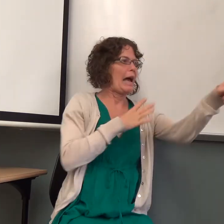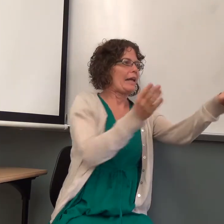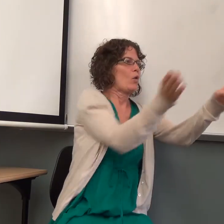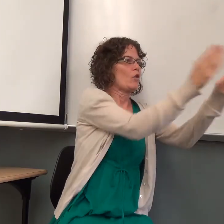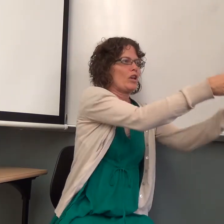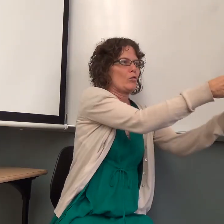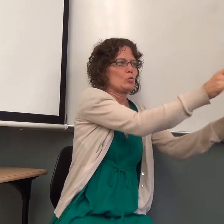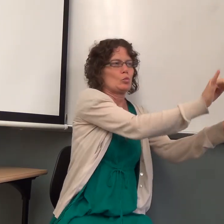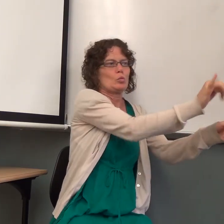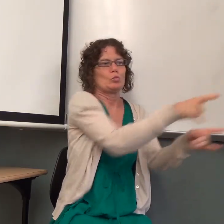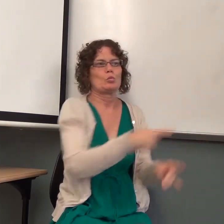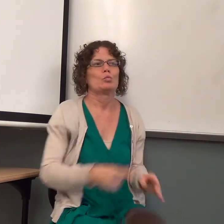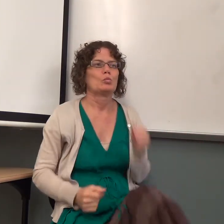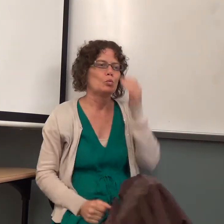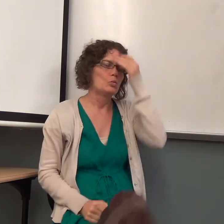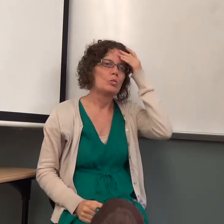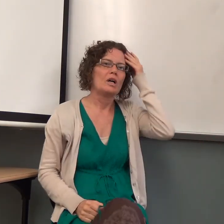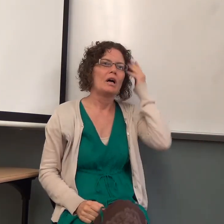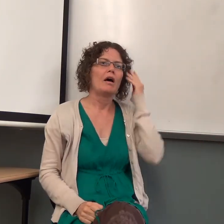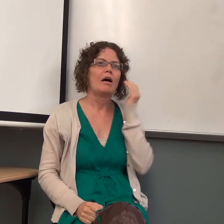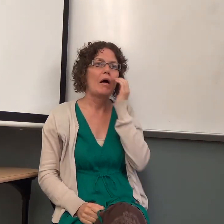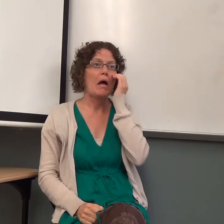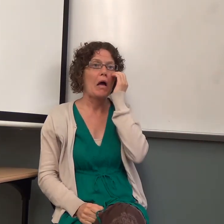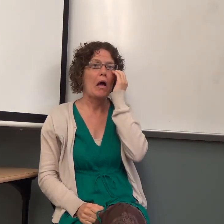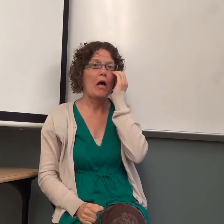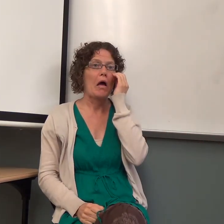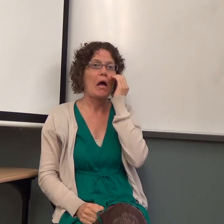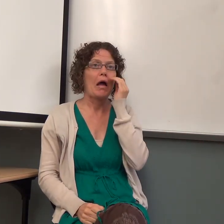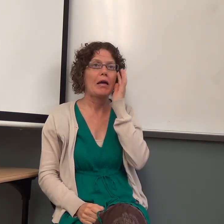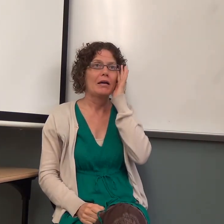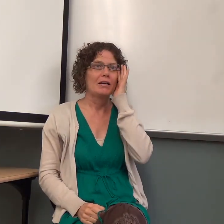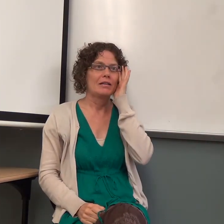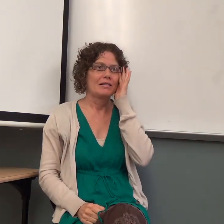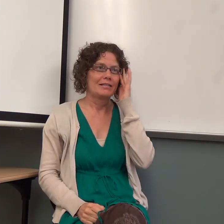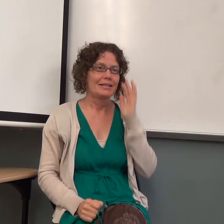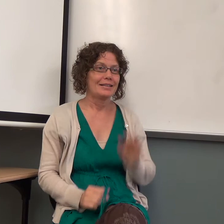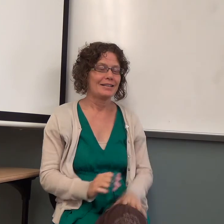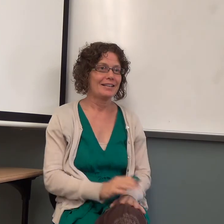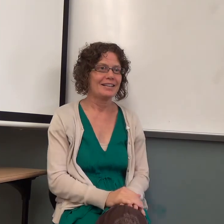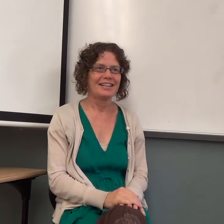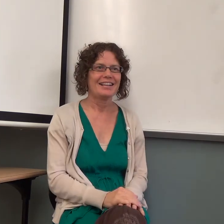Oh man, you guys are thinking about it a lot.